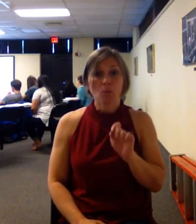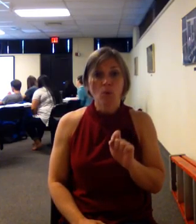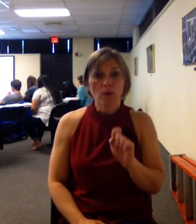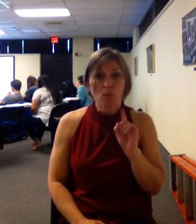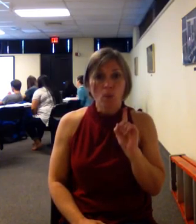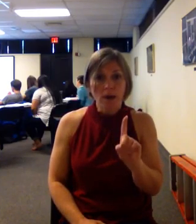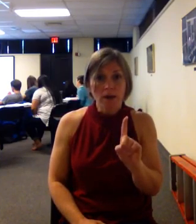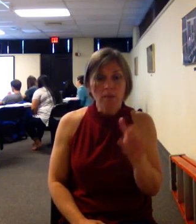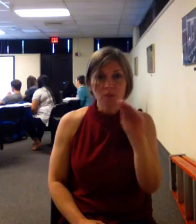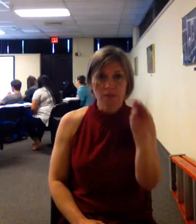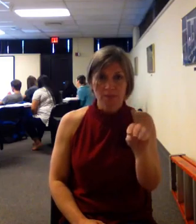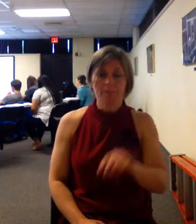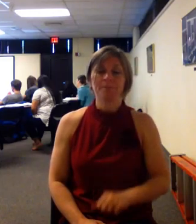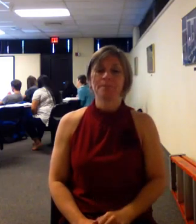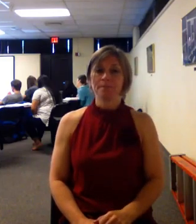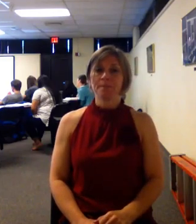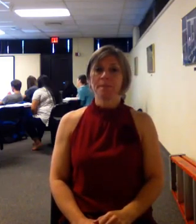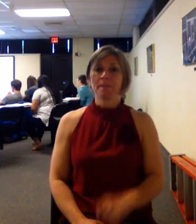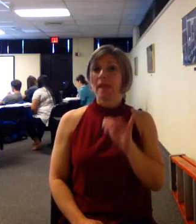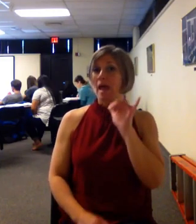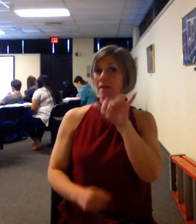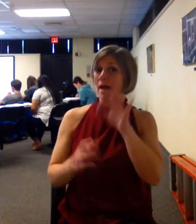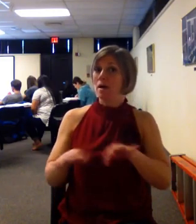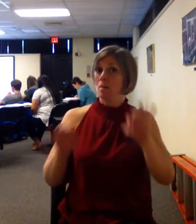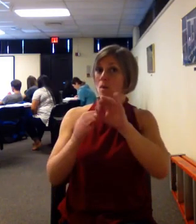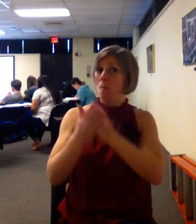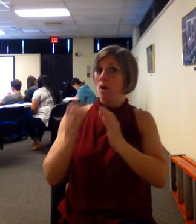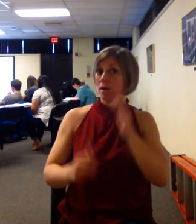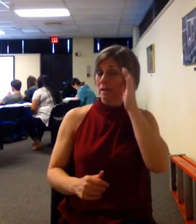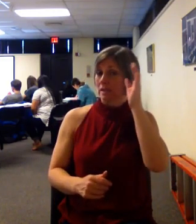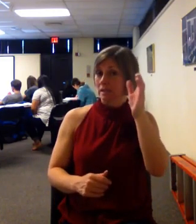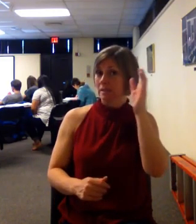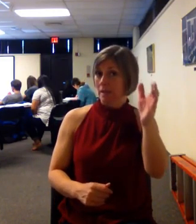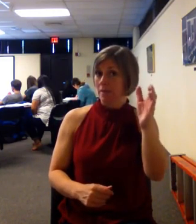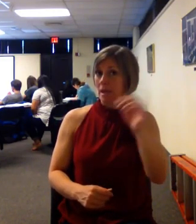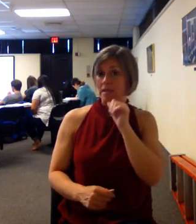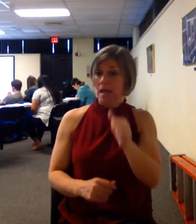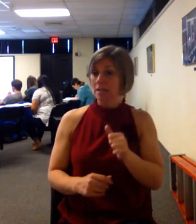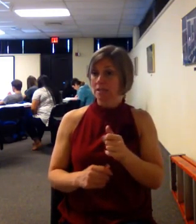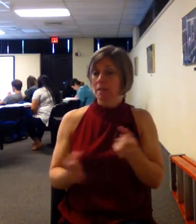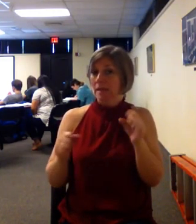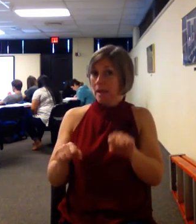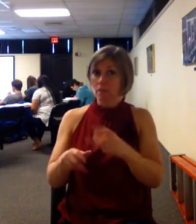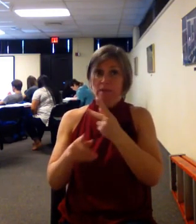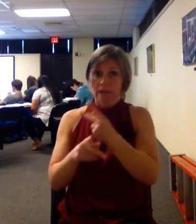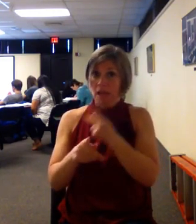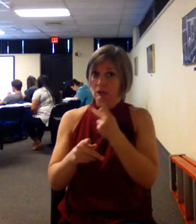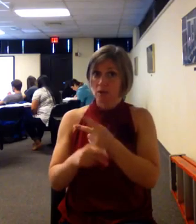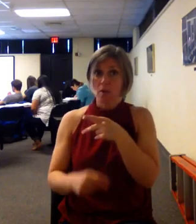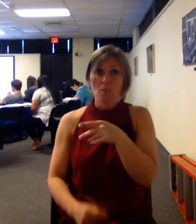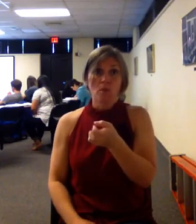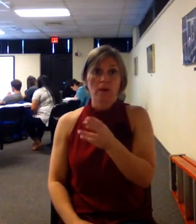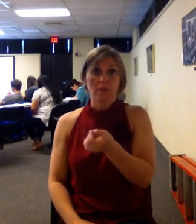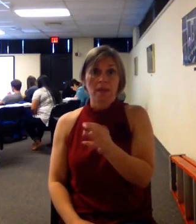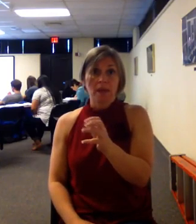And to me, that's the most important part of the concept, is not just being able to calculate what premium you need, but being able